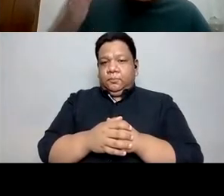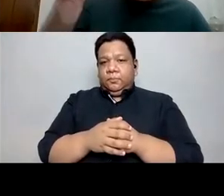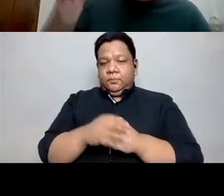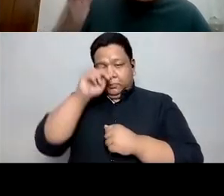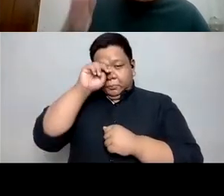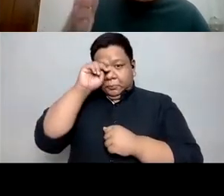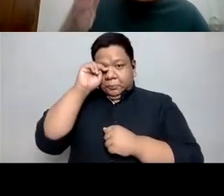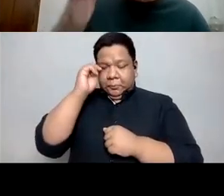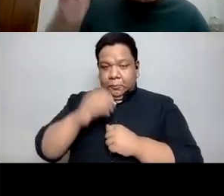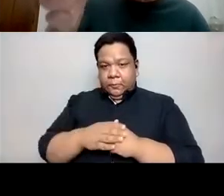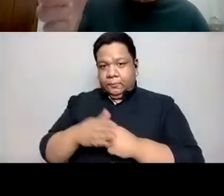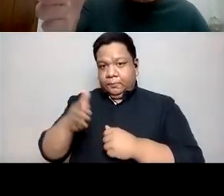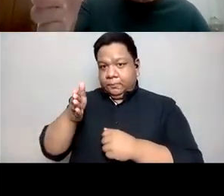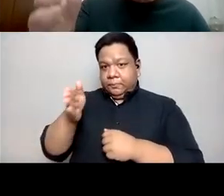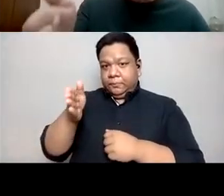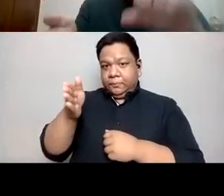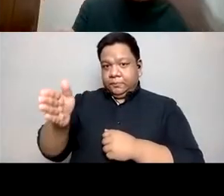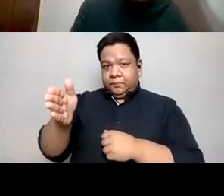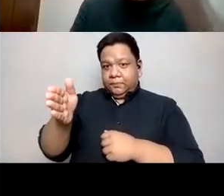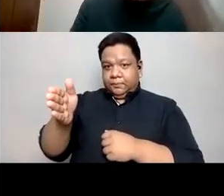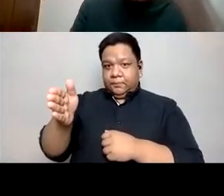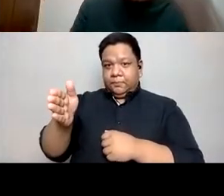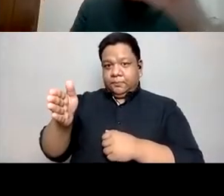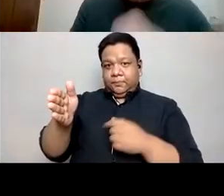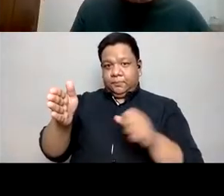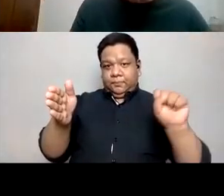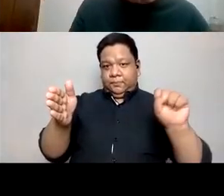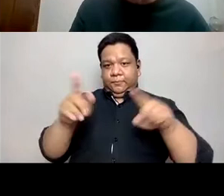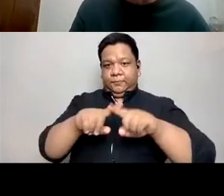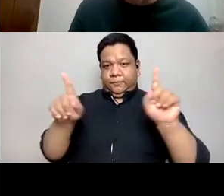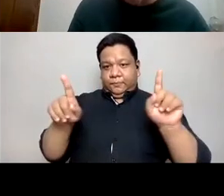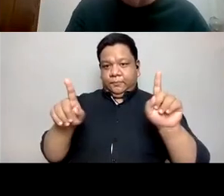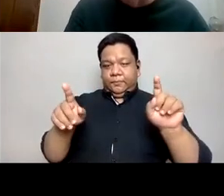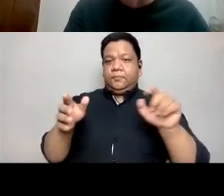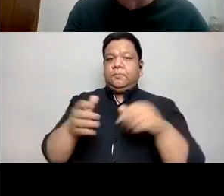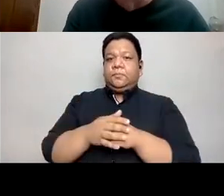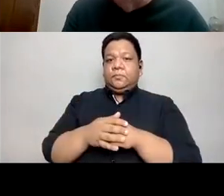Two-wheel vehicle inches forward, still not the right hand shape.